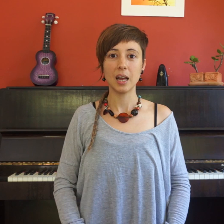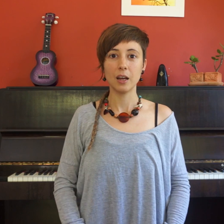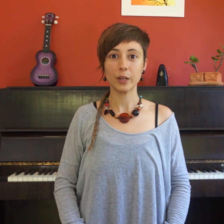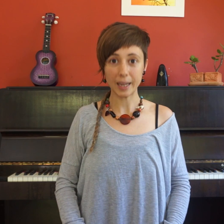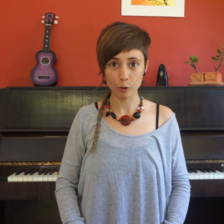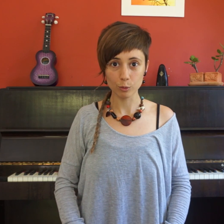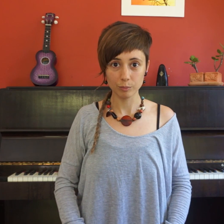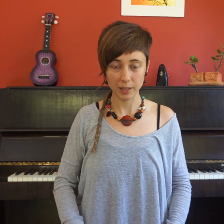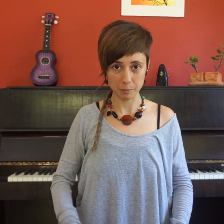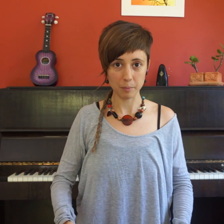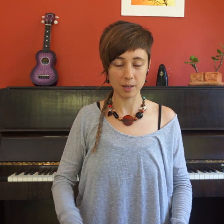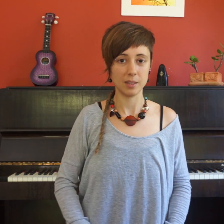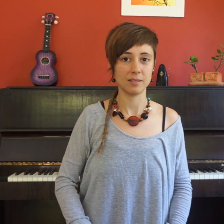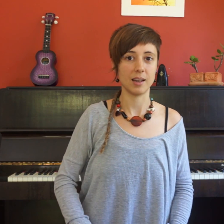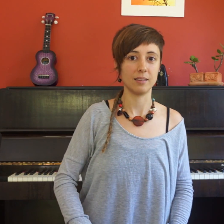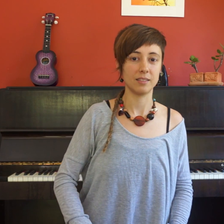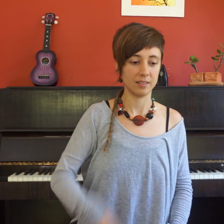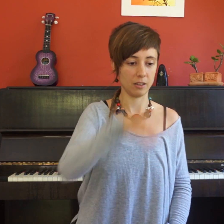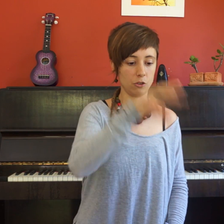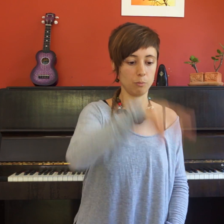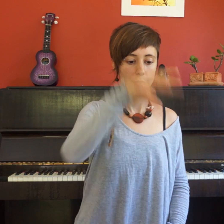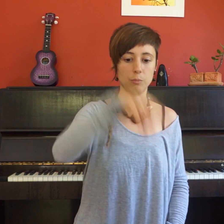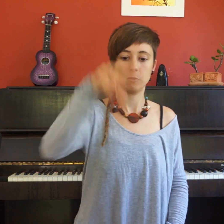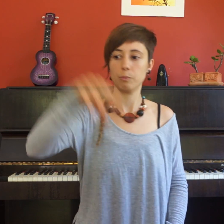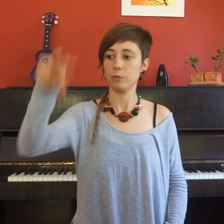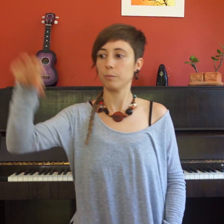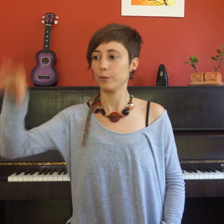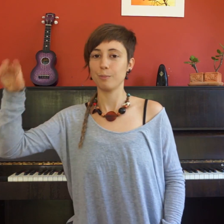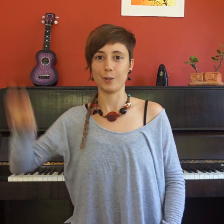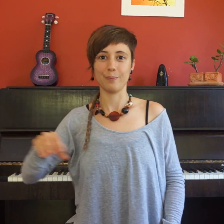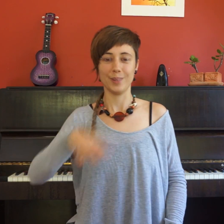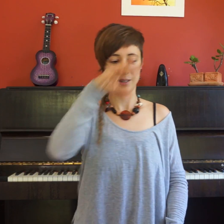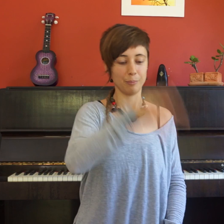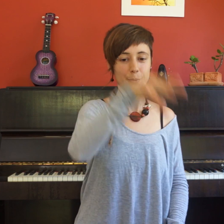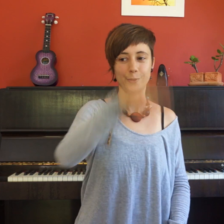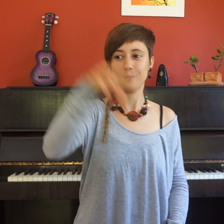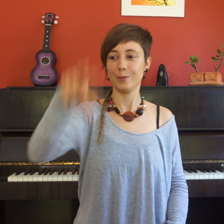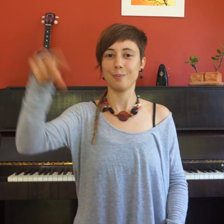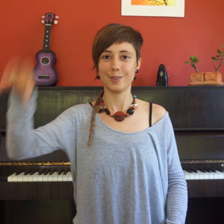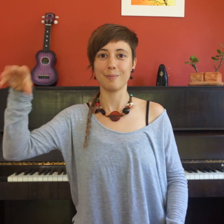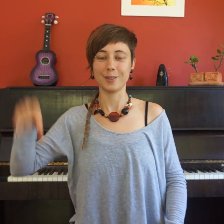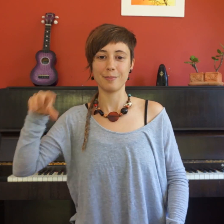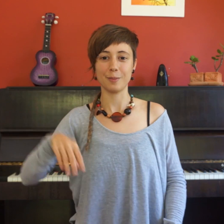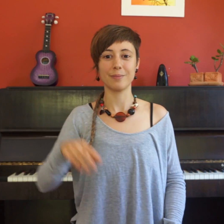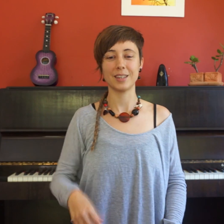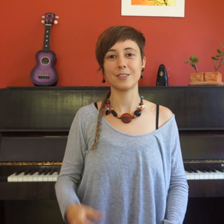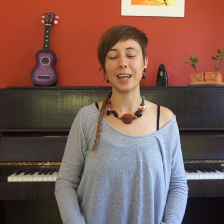A kangaroo, that's my baby's sign. She says jump, jump, jump, jump, jump, jump, jump, jump, jump, jump, jump, jump. So that's a